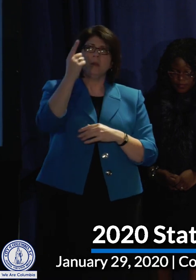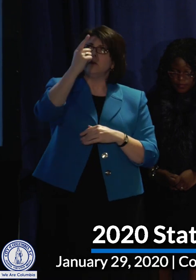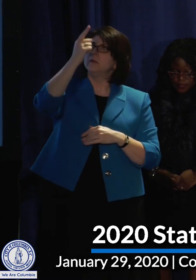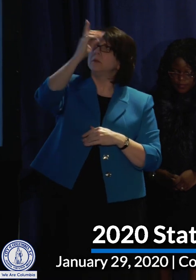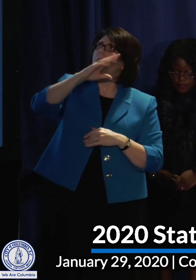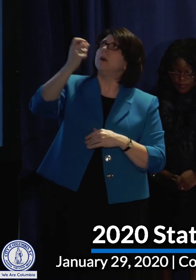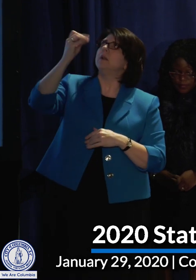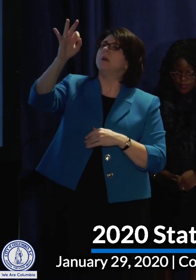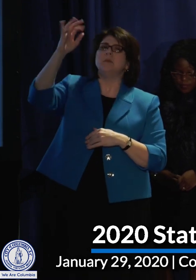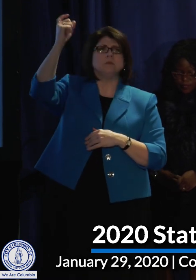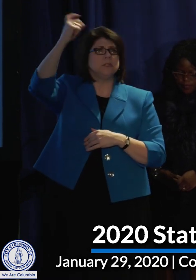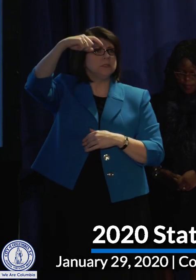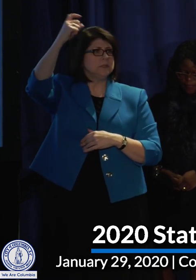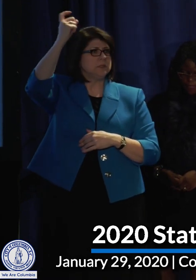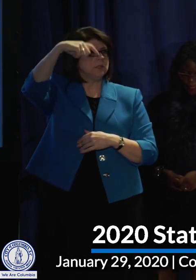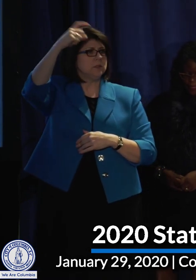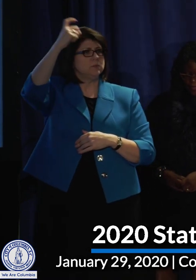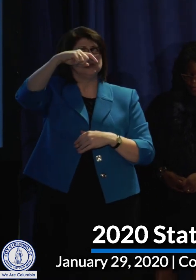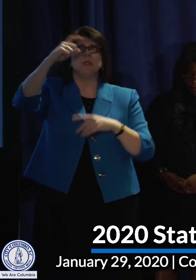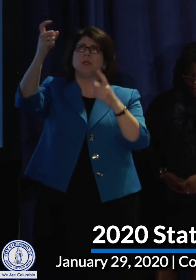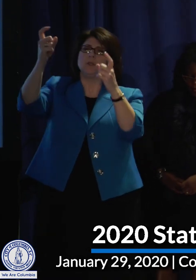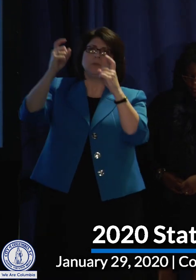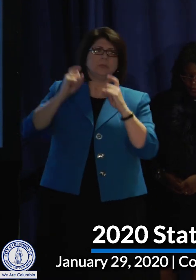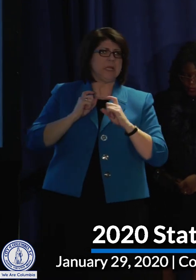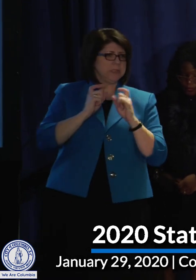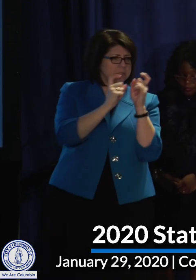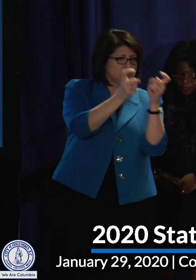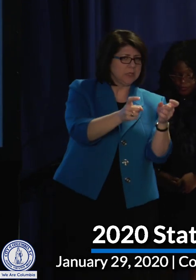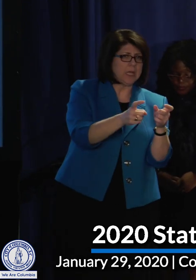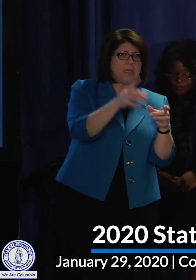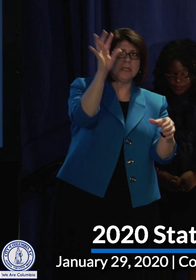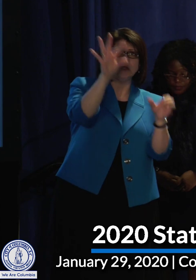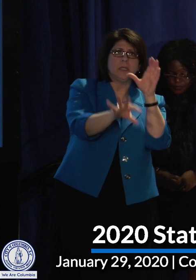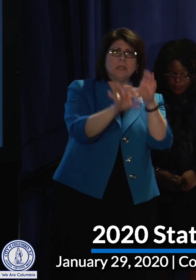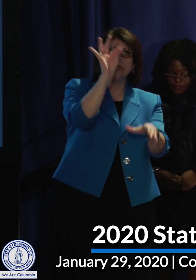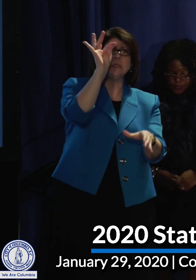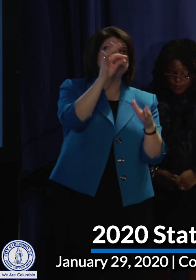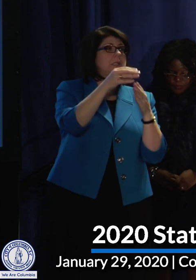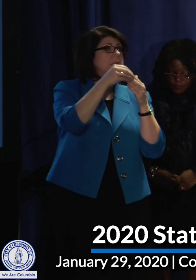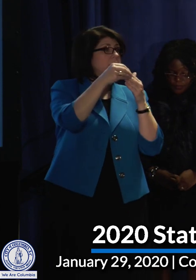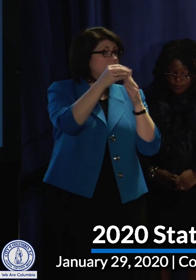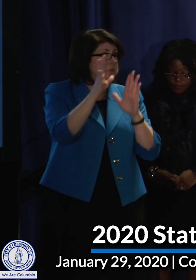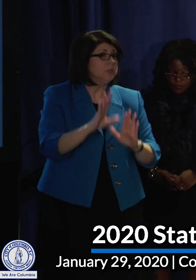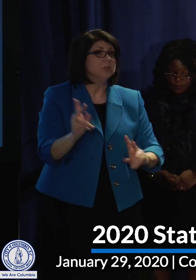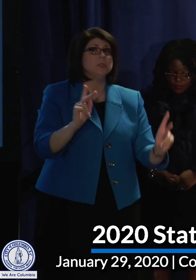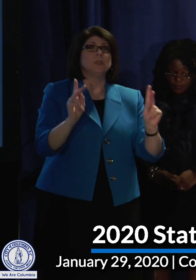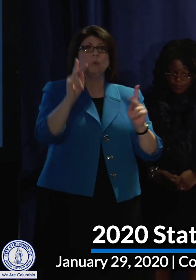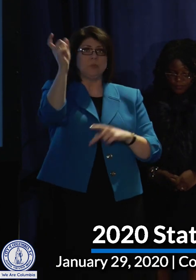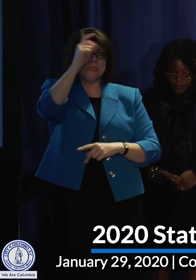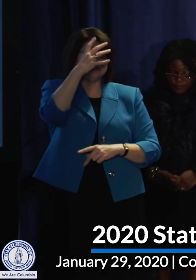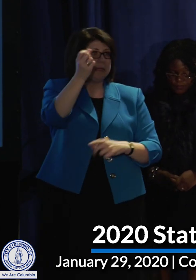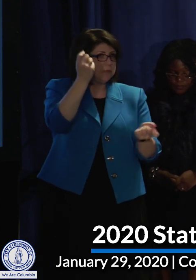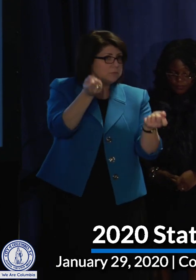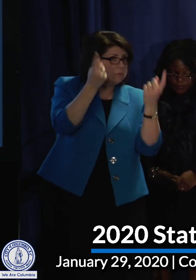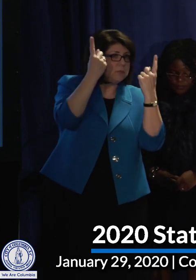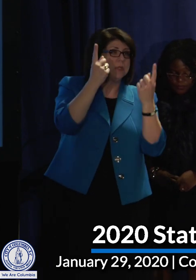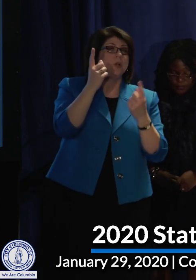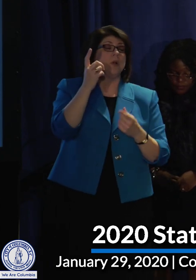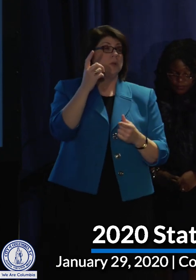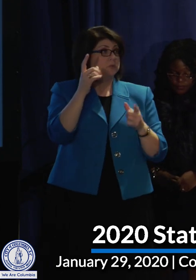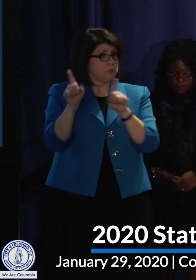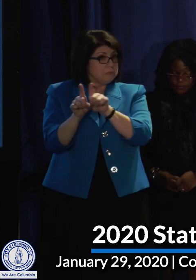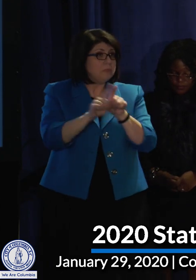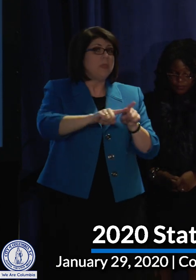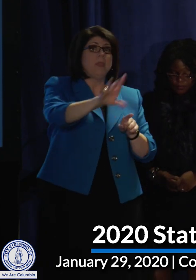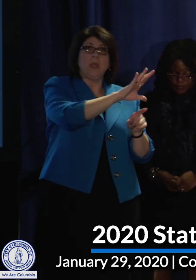God of wisdom, grant our elected officials wisdom and understanding so that their efforts on behalf of